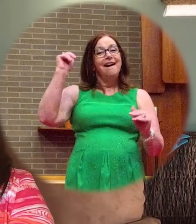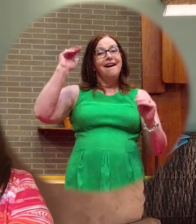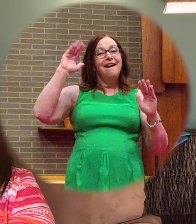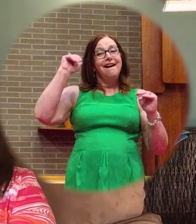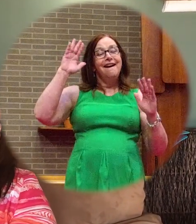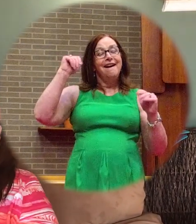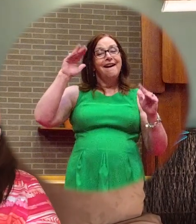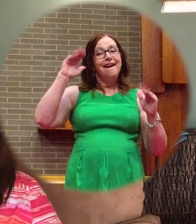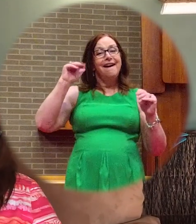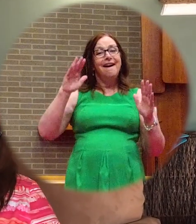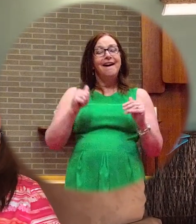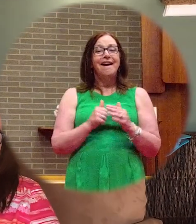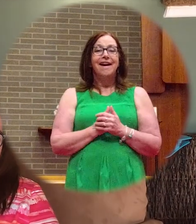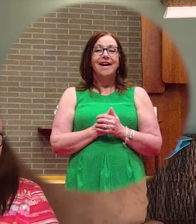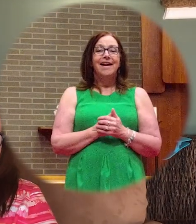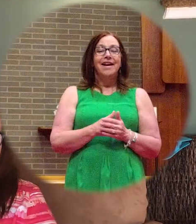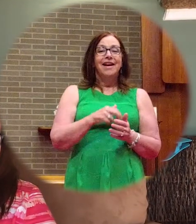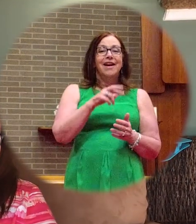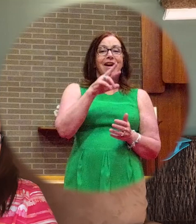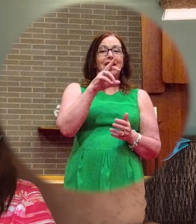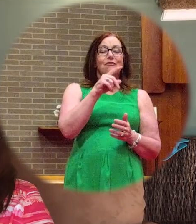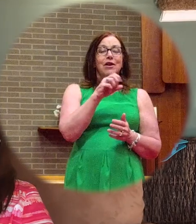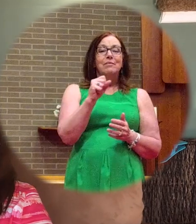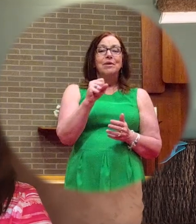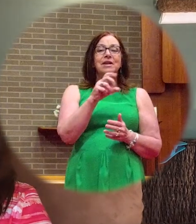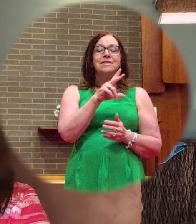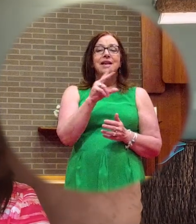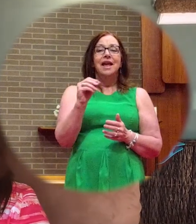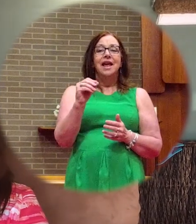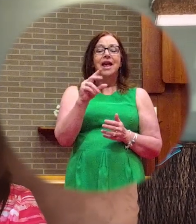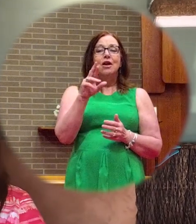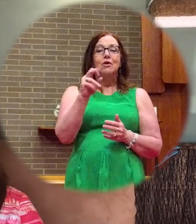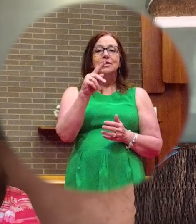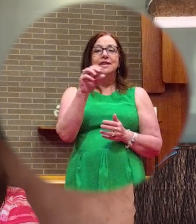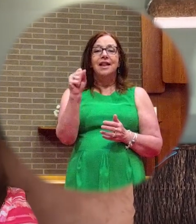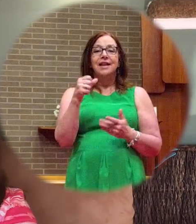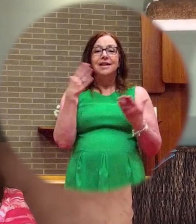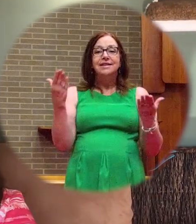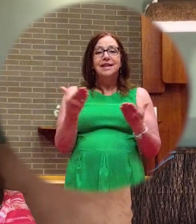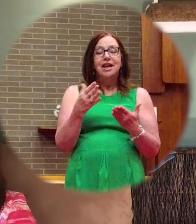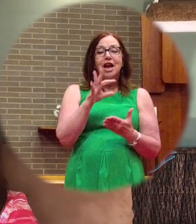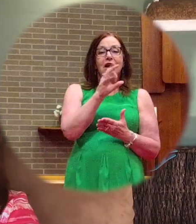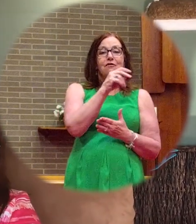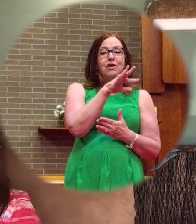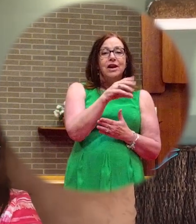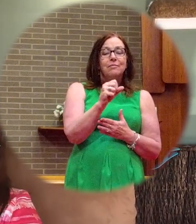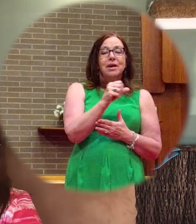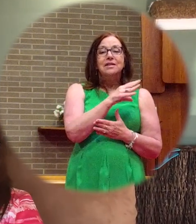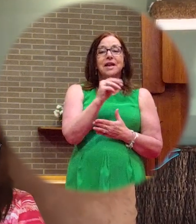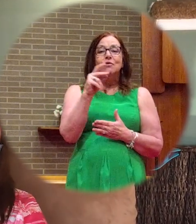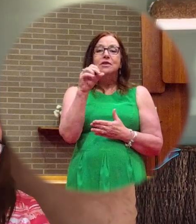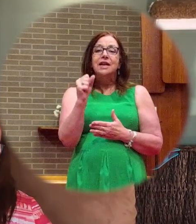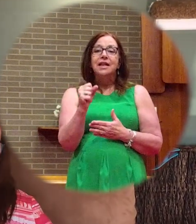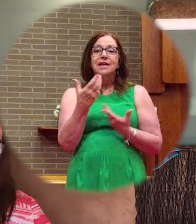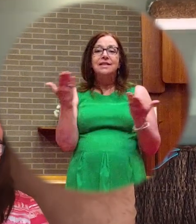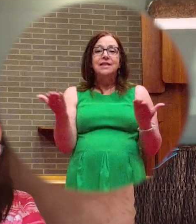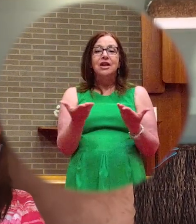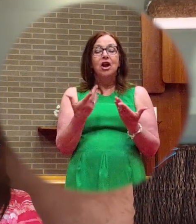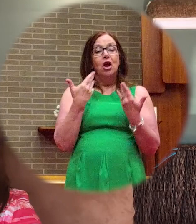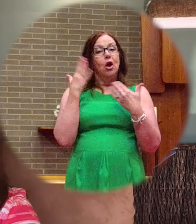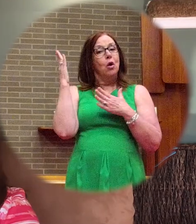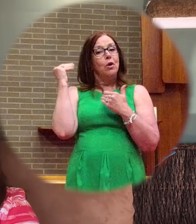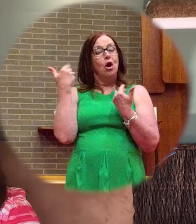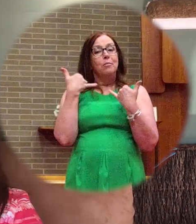Hi. Friedman's and Rotella's here. Hi, Friedman and Rotella's here. We hope everybody's staying safe